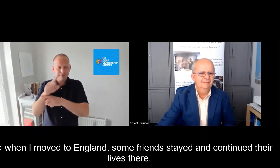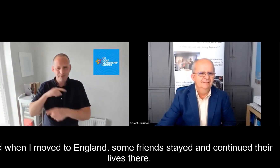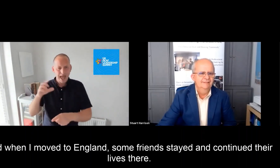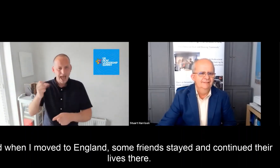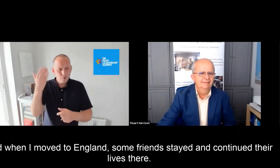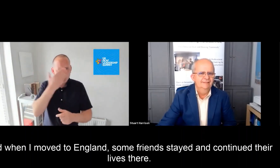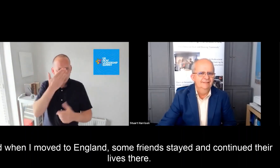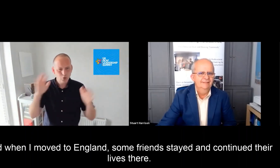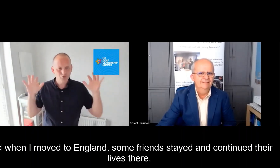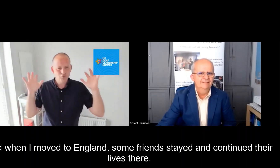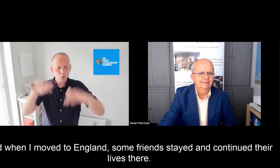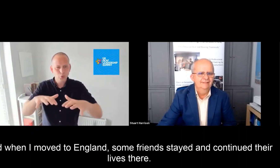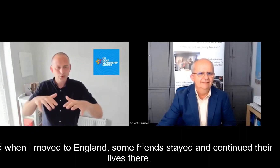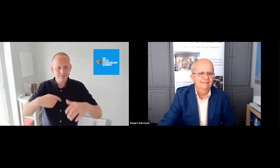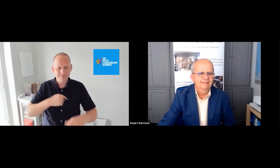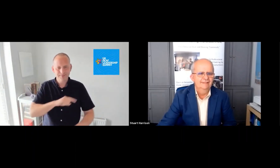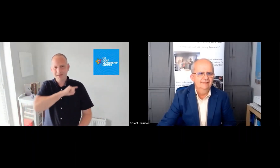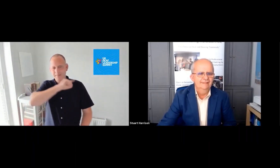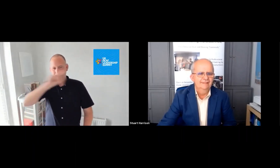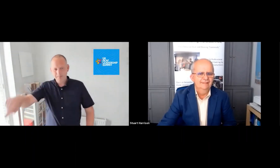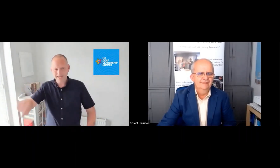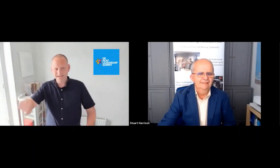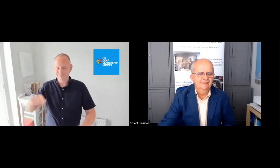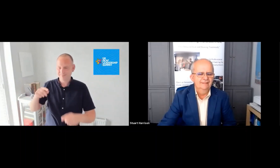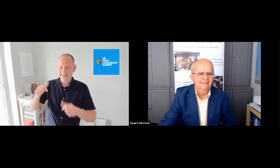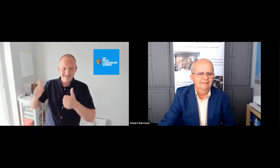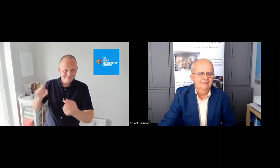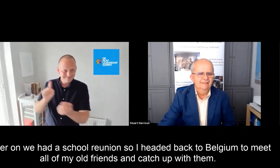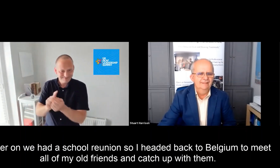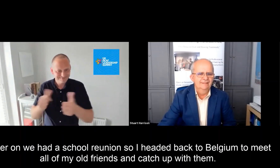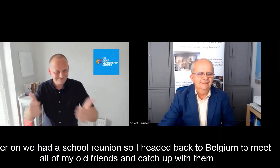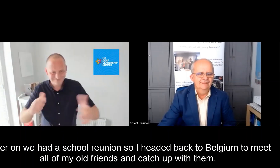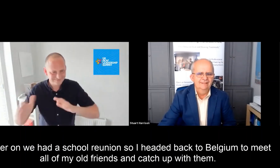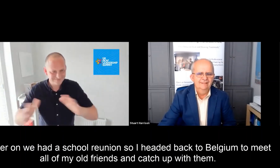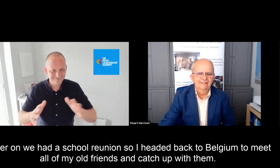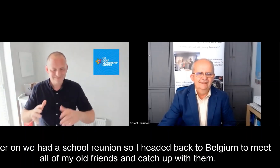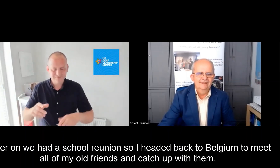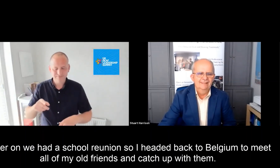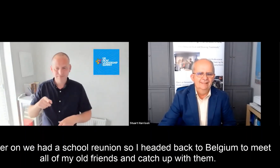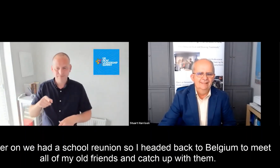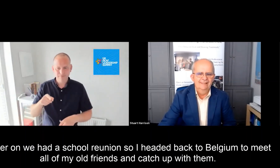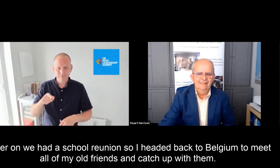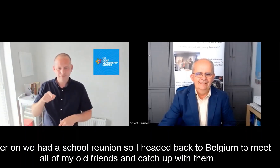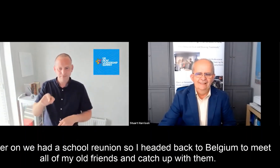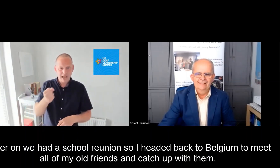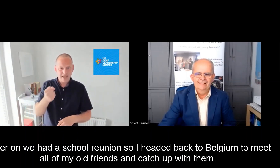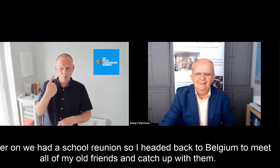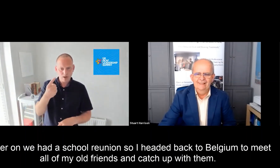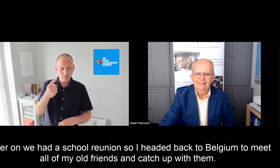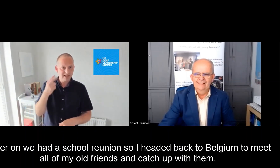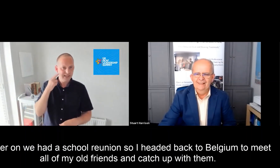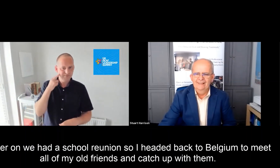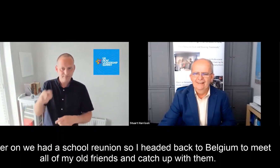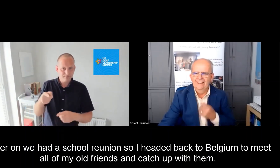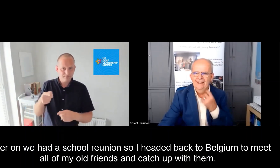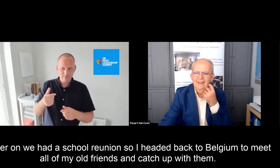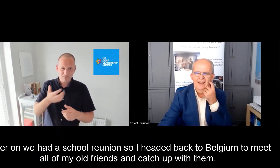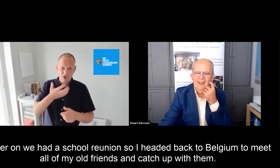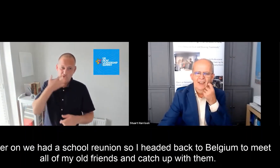continued their lives there. And later on, we had a school reunion. So I headed back to Belgium to meet all of my old friends and catch up with them. And